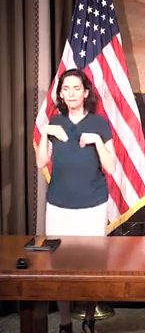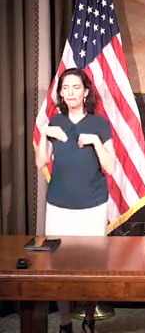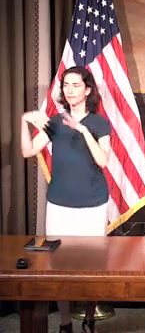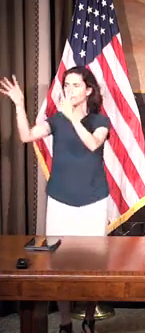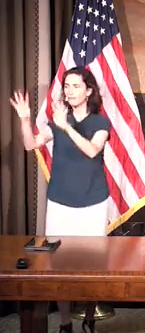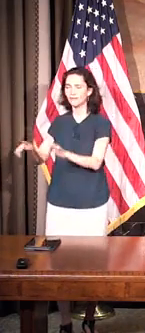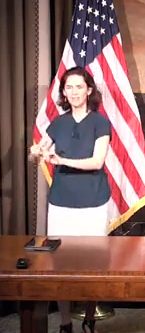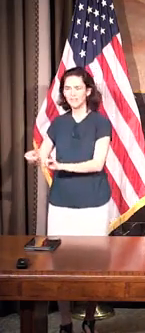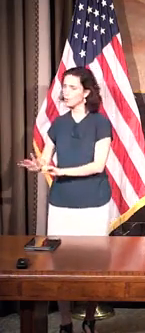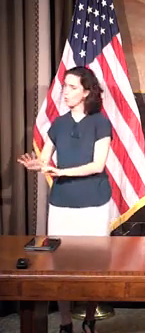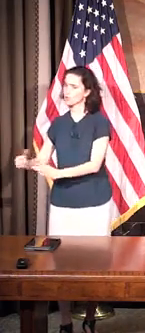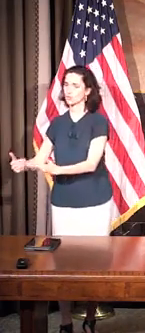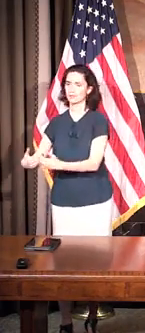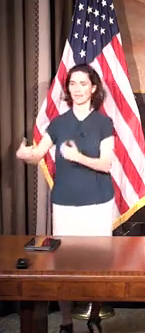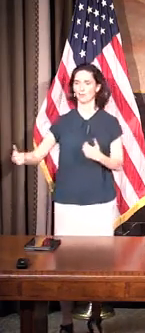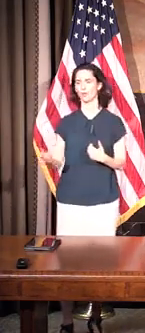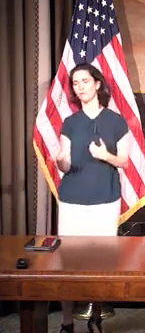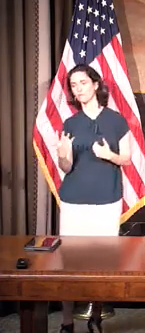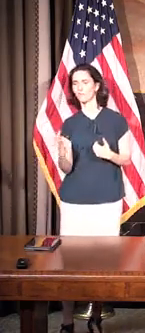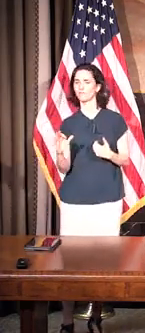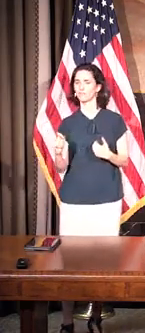one should use a kitchen